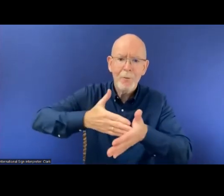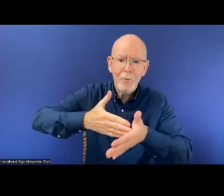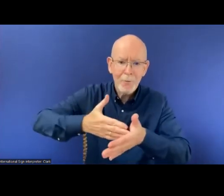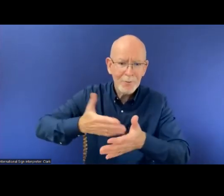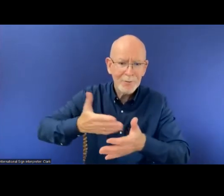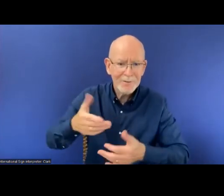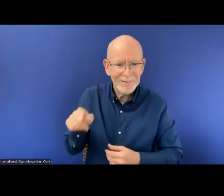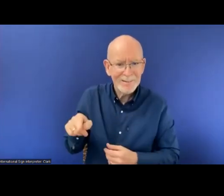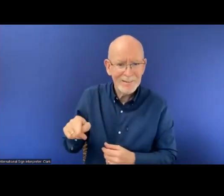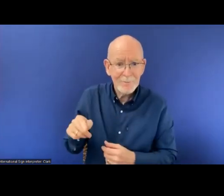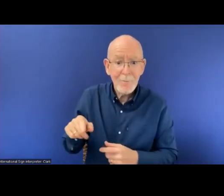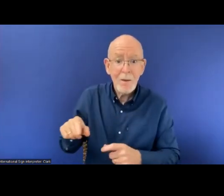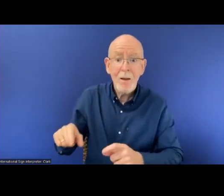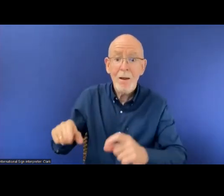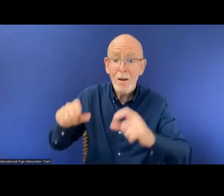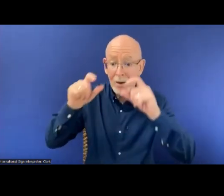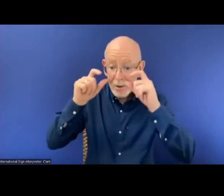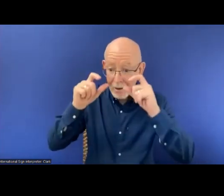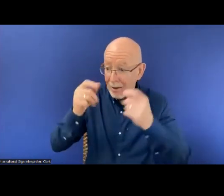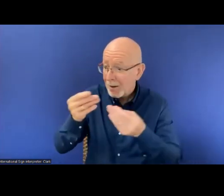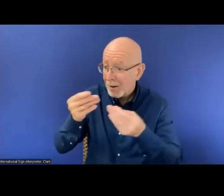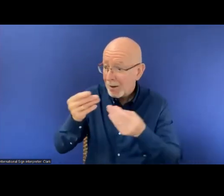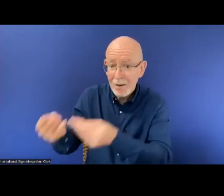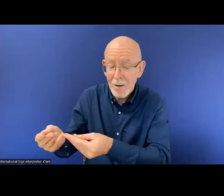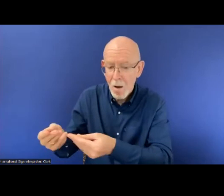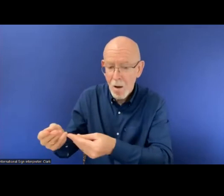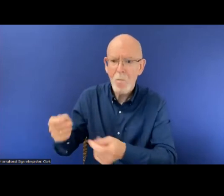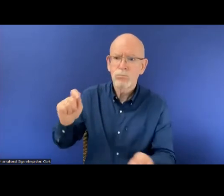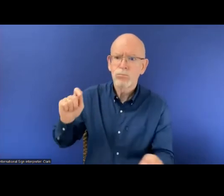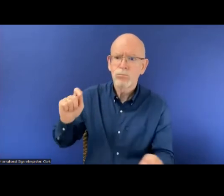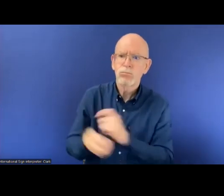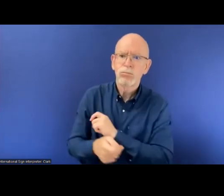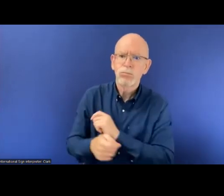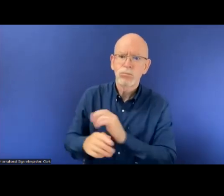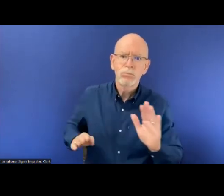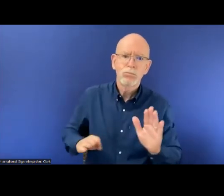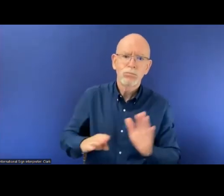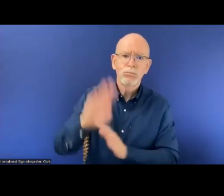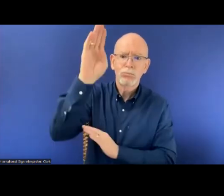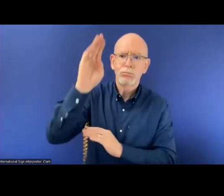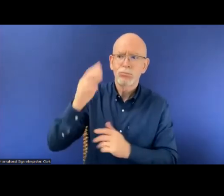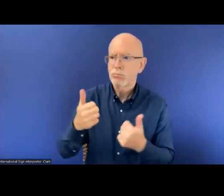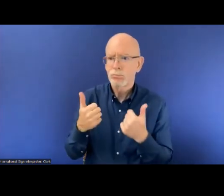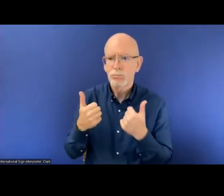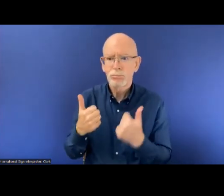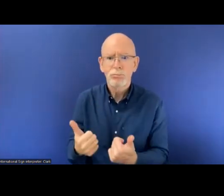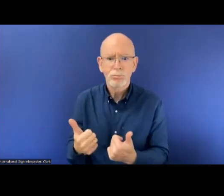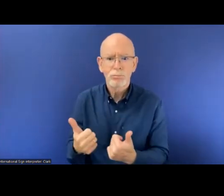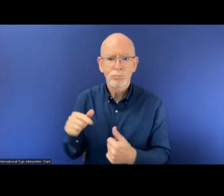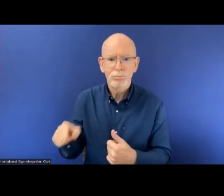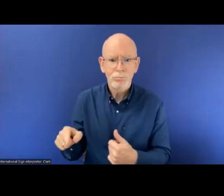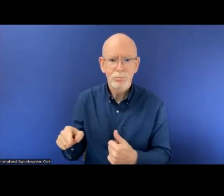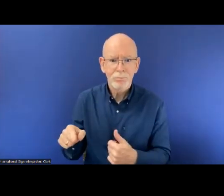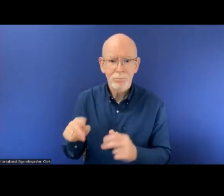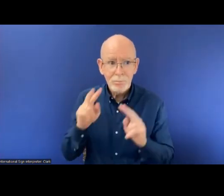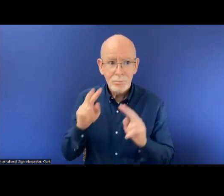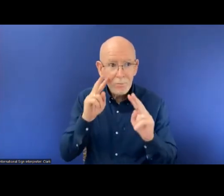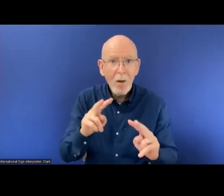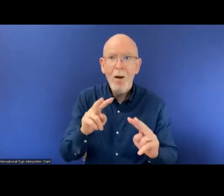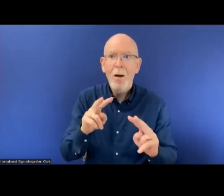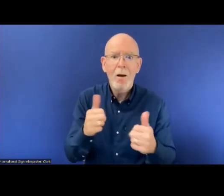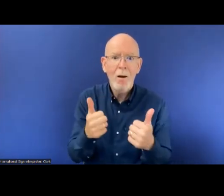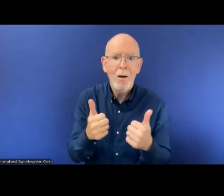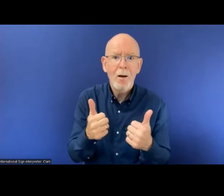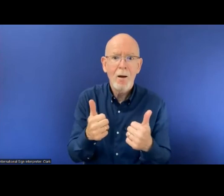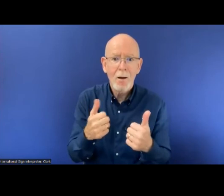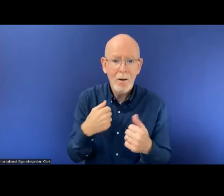from the Christian Blind Mission, CBM in short, for the assistance they came in at an opportune time. Remember, my daughter